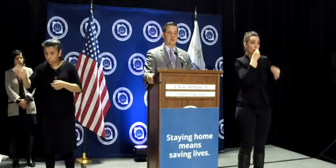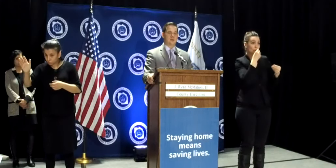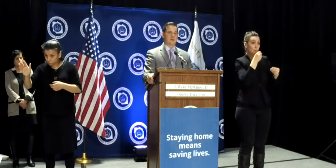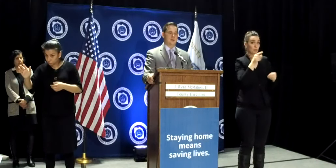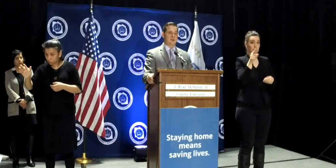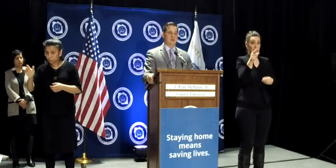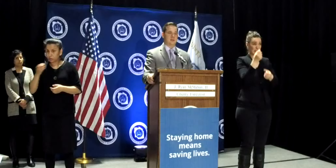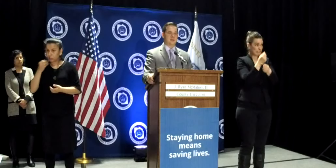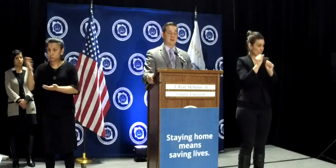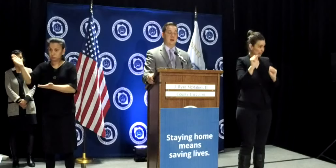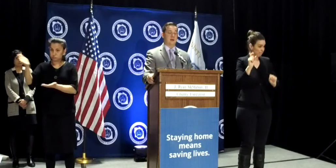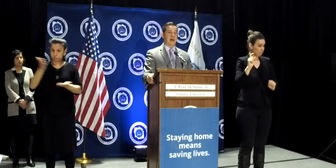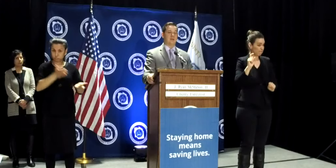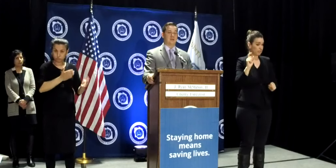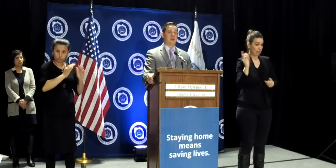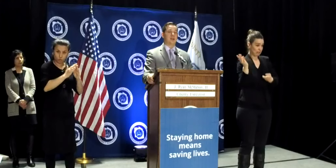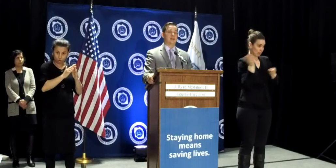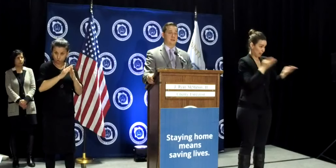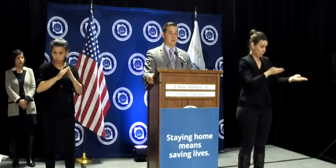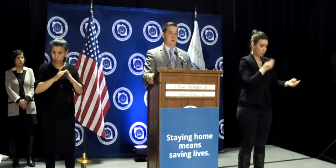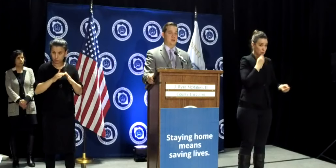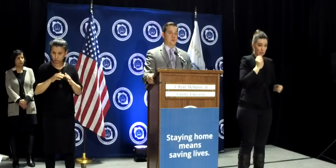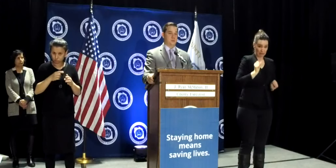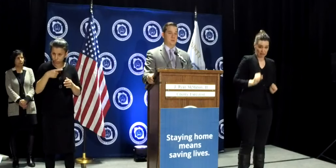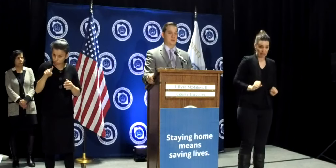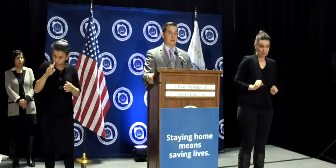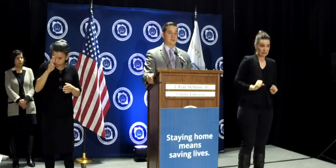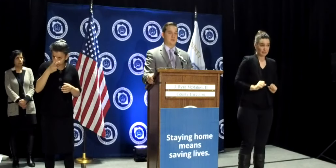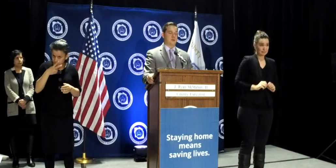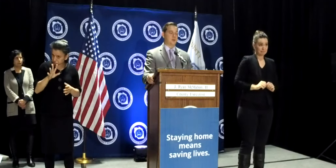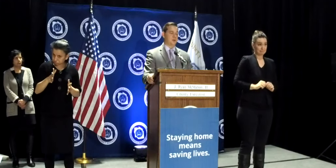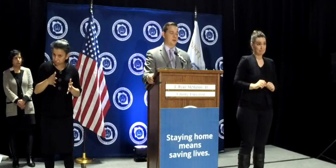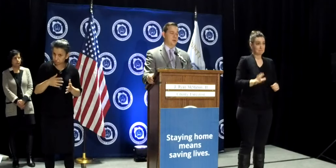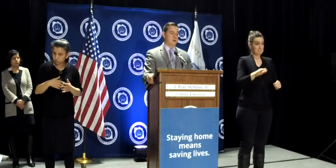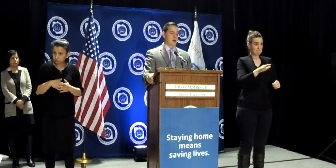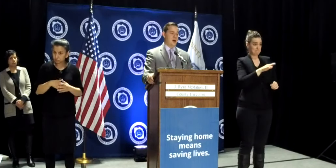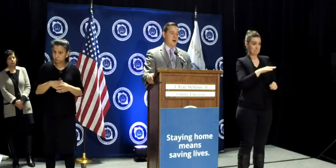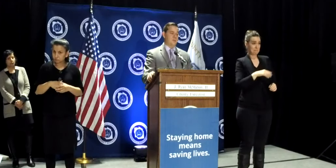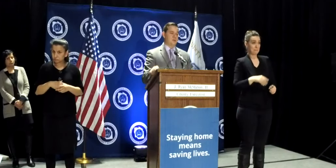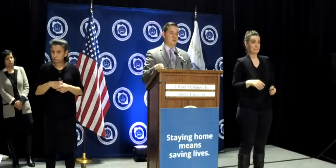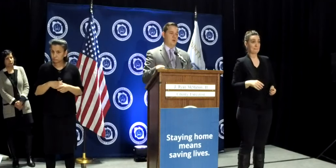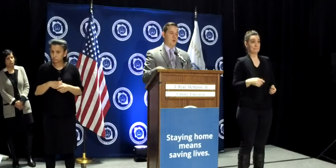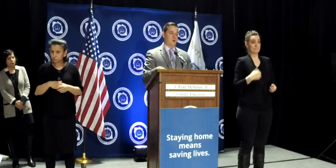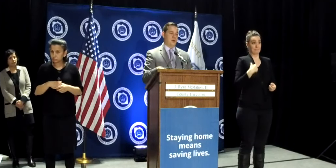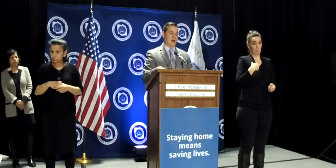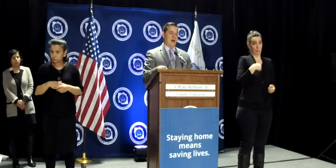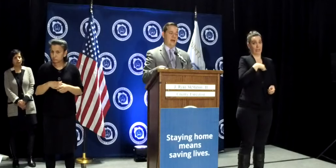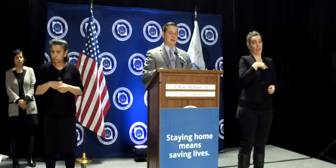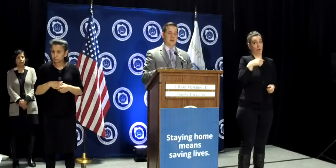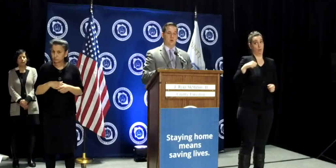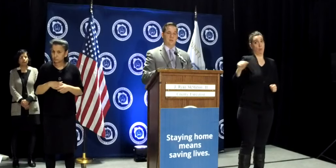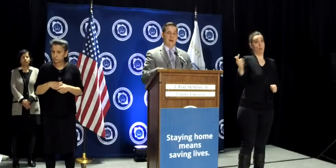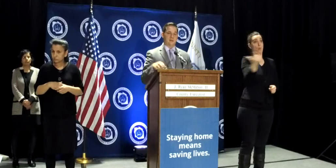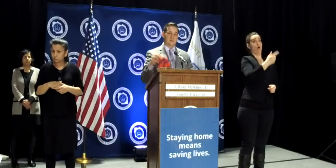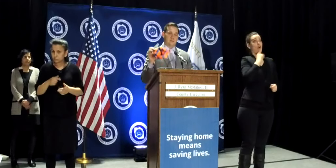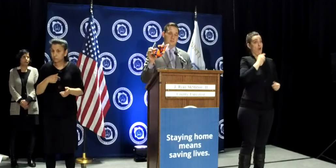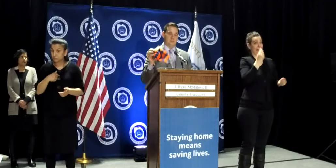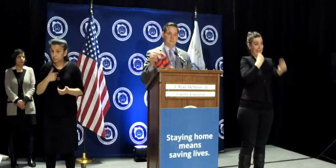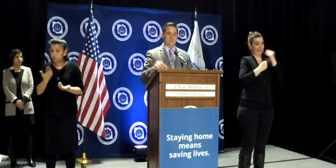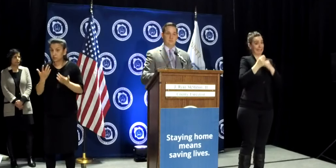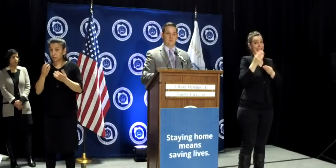on in this process. It's how a lot of us are eating too, Andrew, myself included. So I think you got to wear a